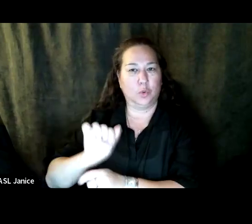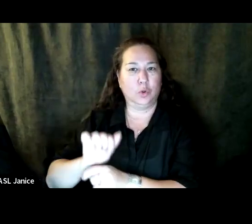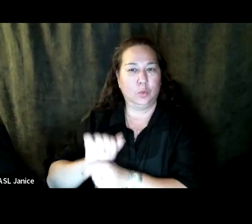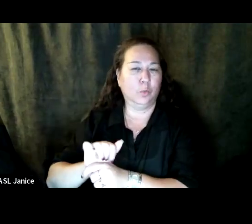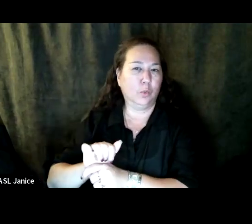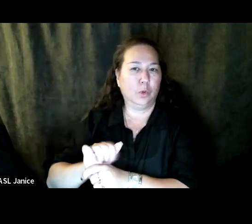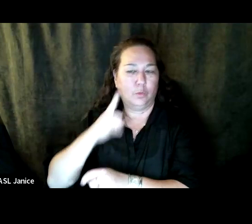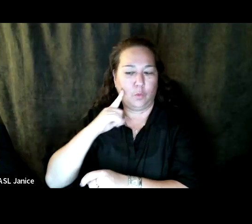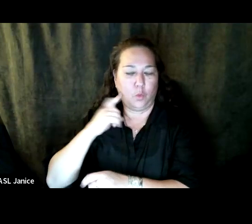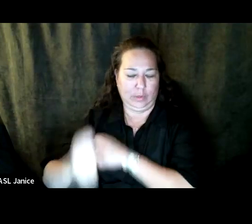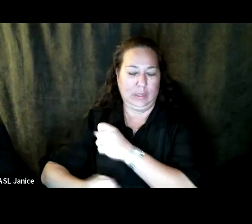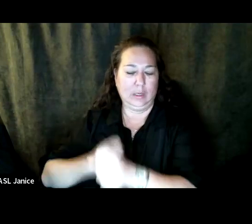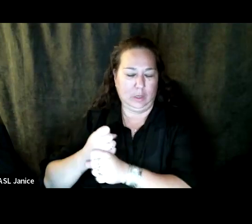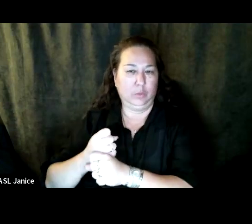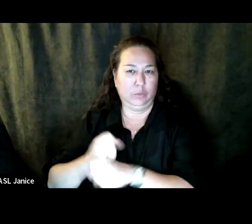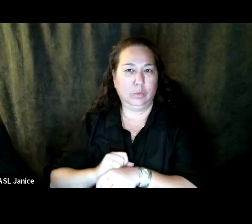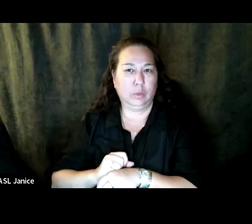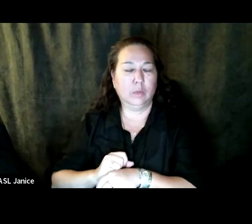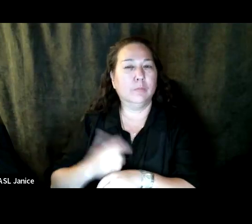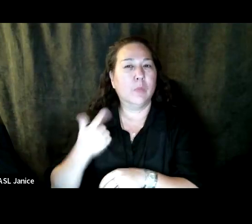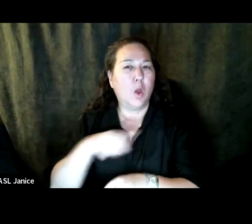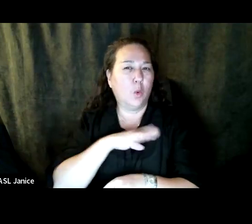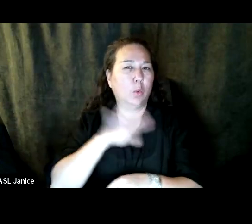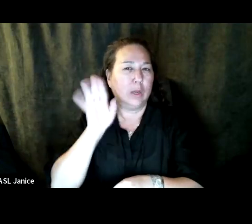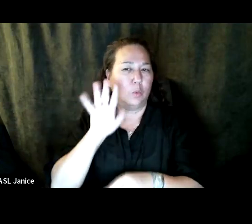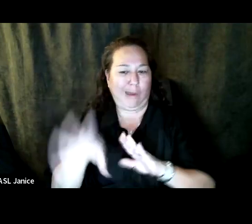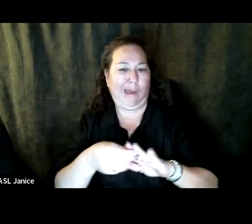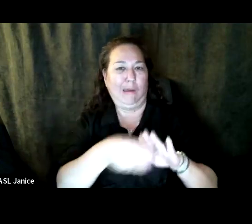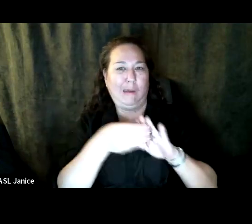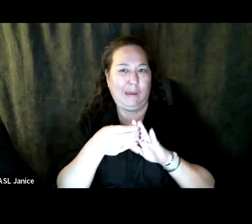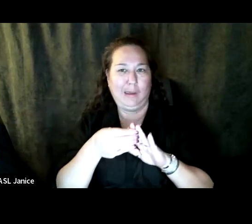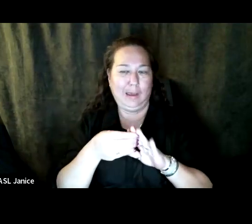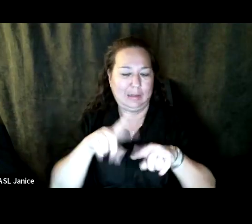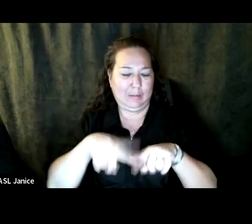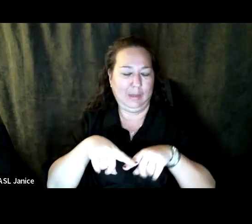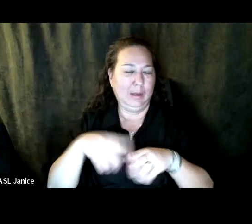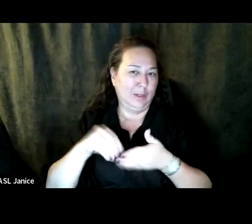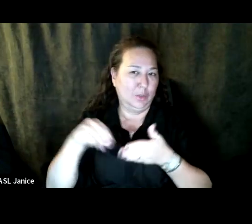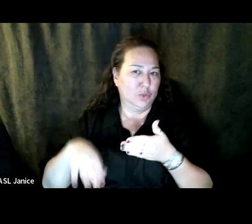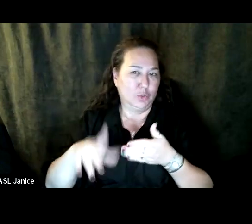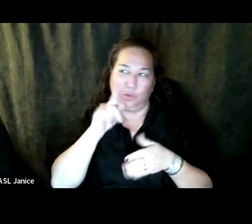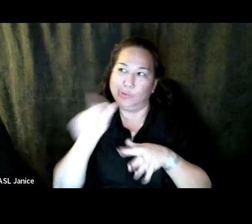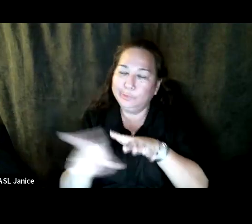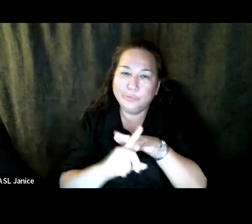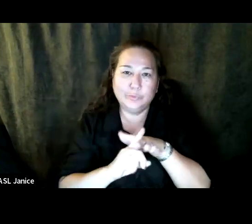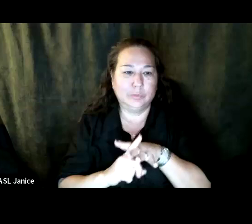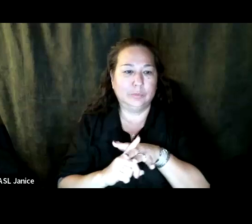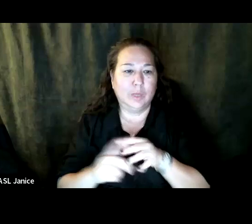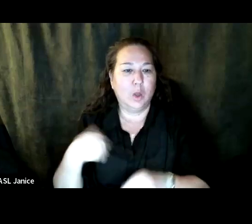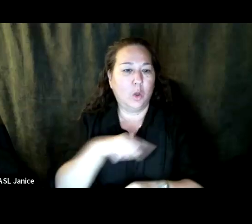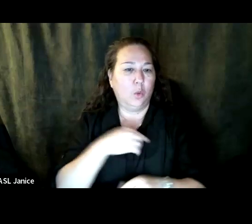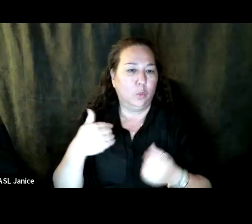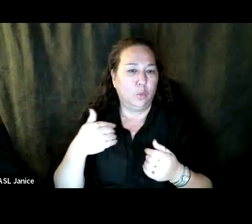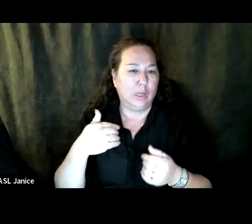new students are coming in. And we saw, I think, over 2,000 students who had some sort